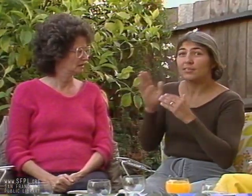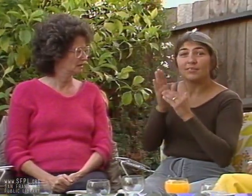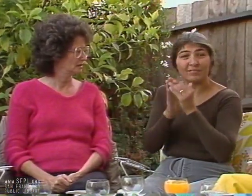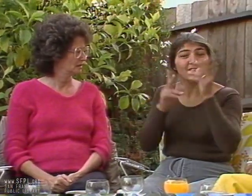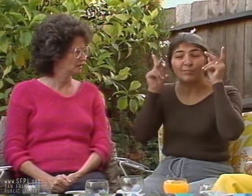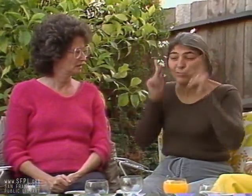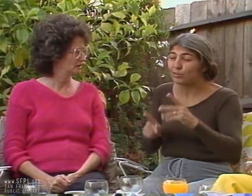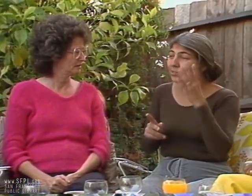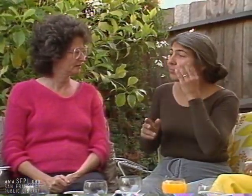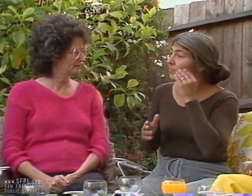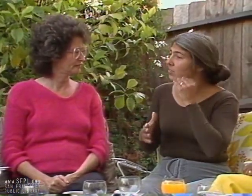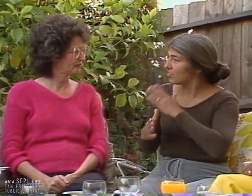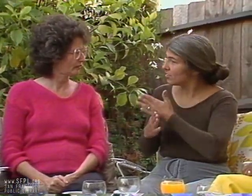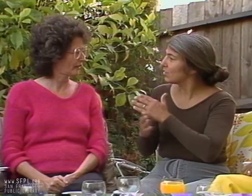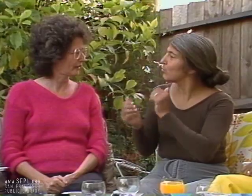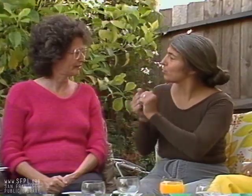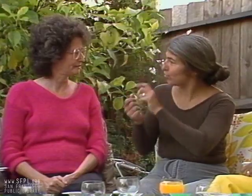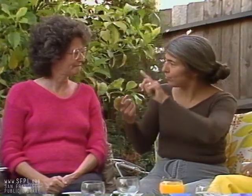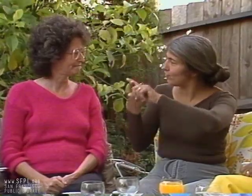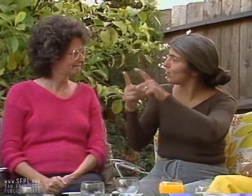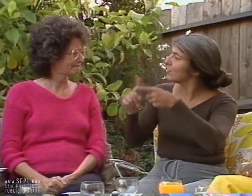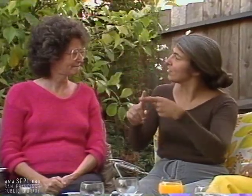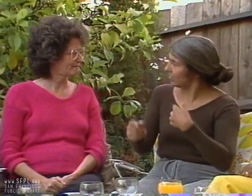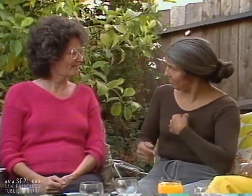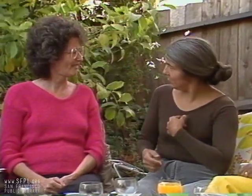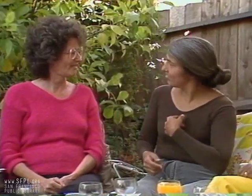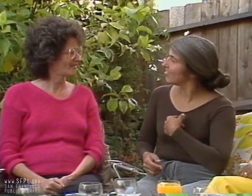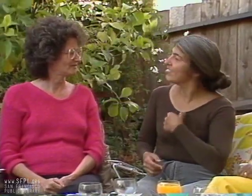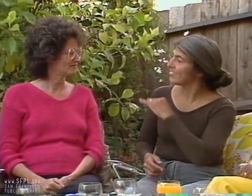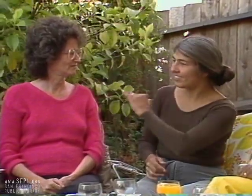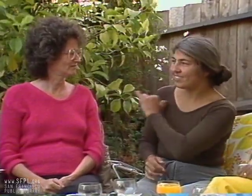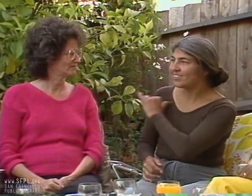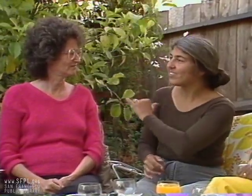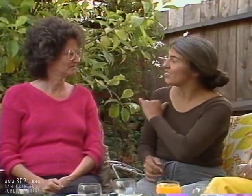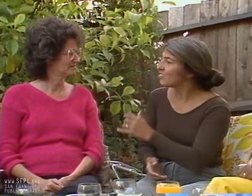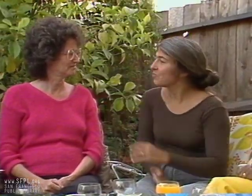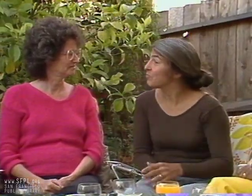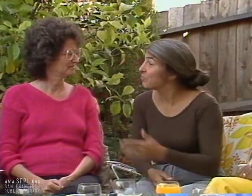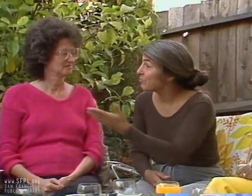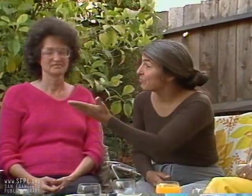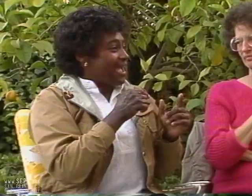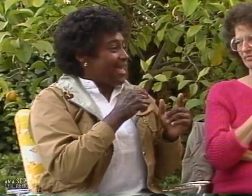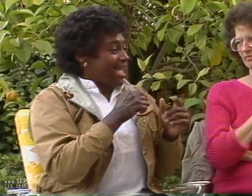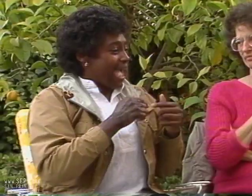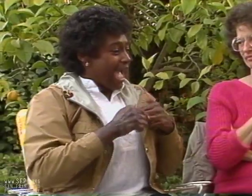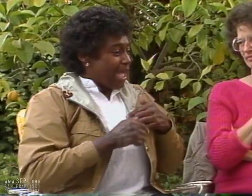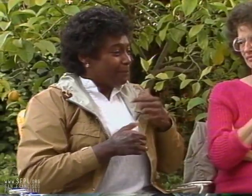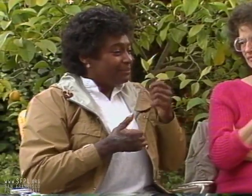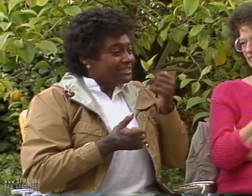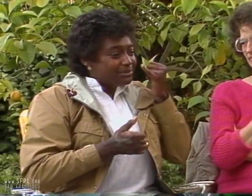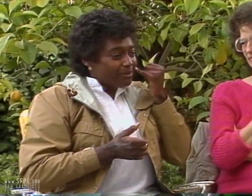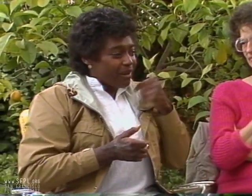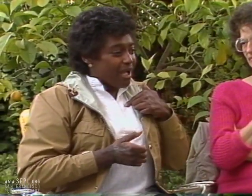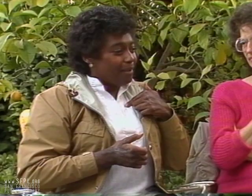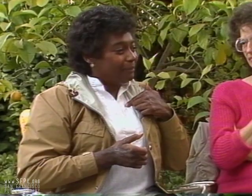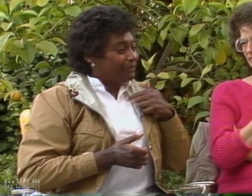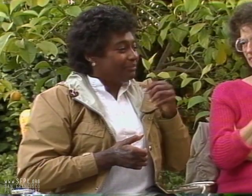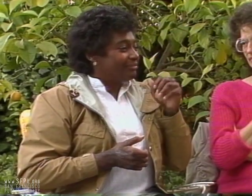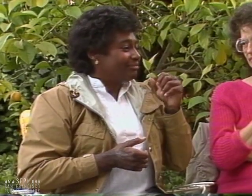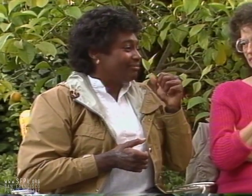also find that sharing personal experiences has been very helpful for me. Lois? Yes, but if I